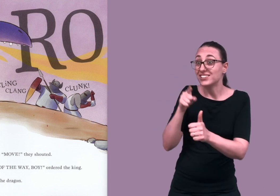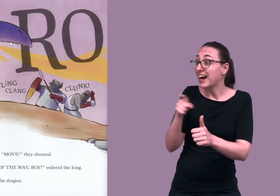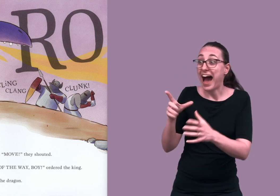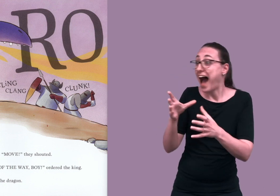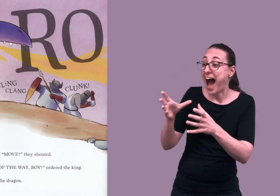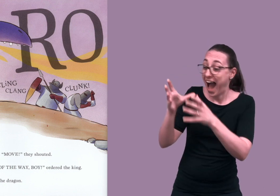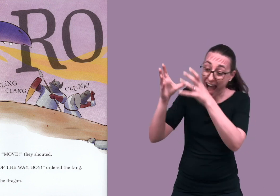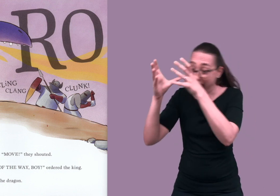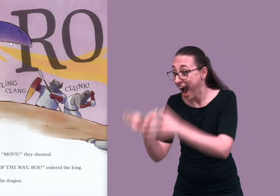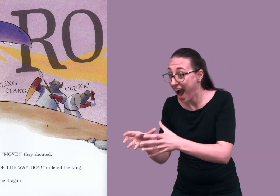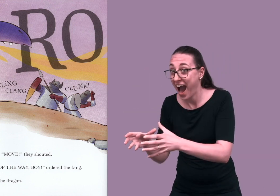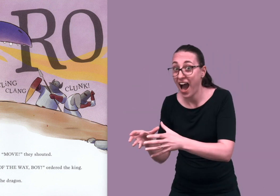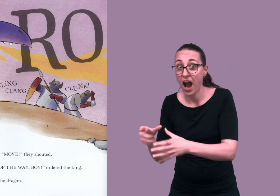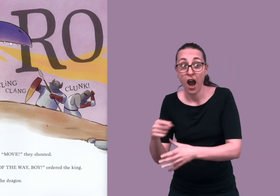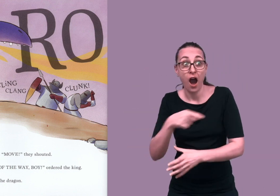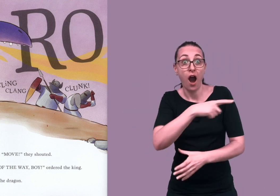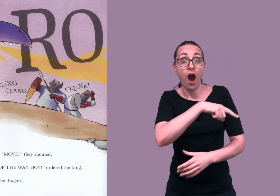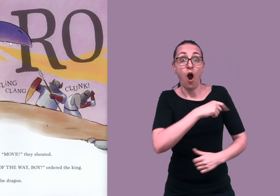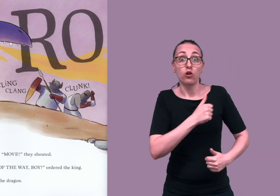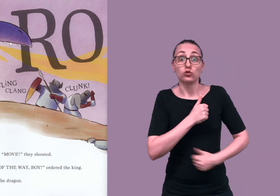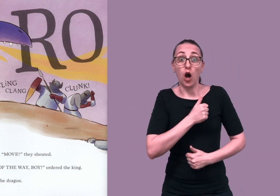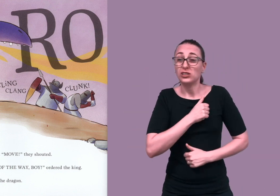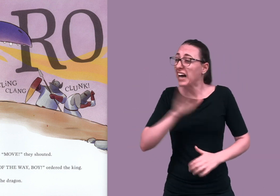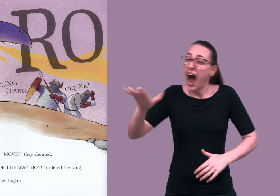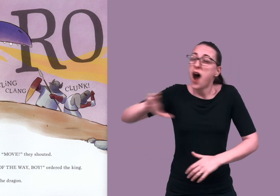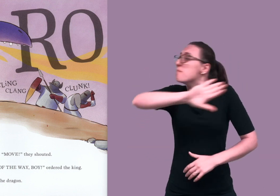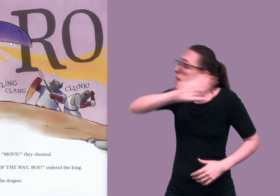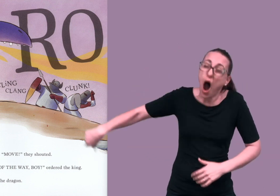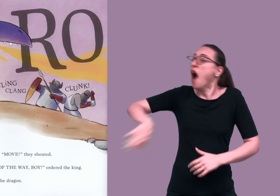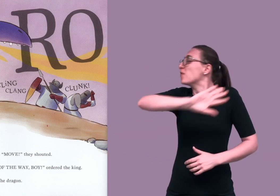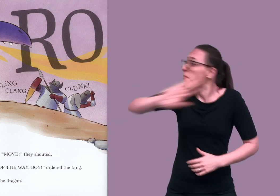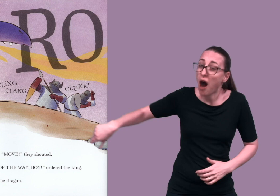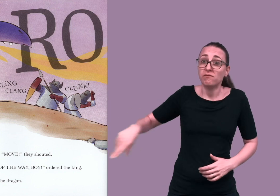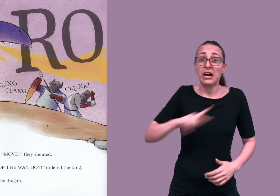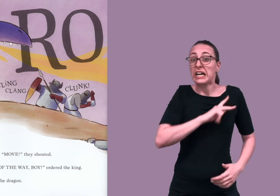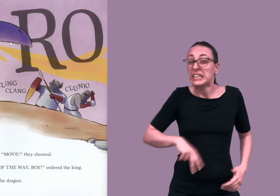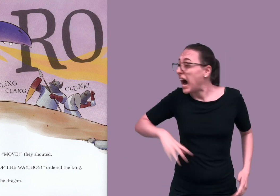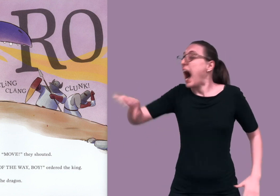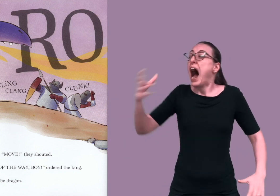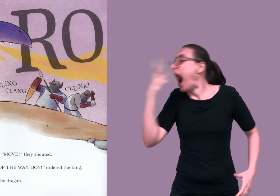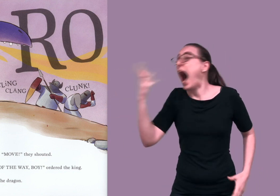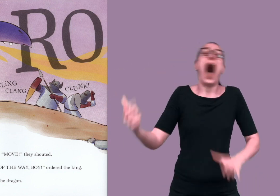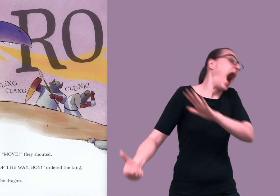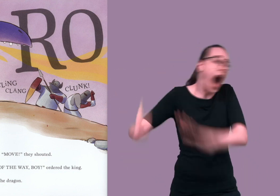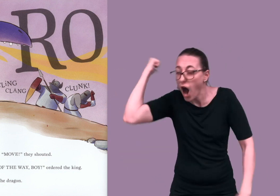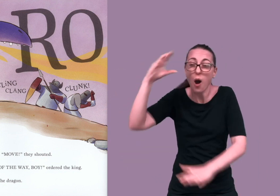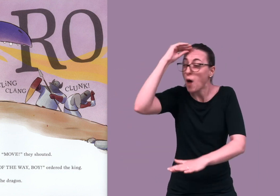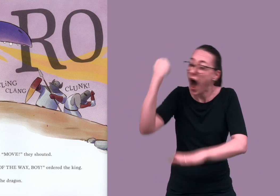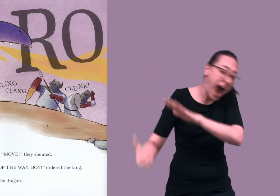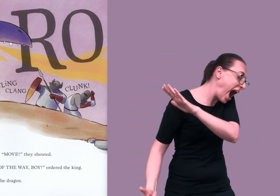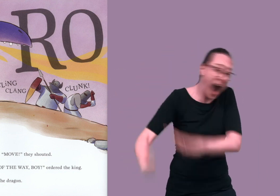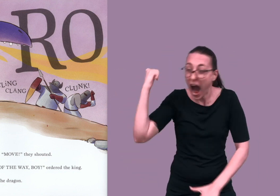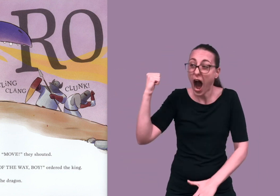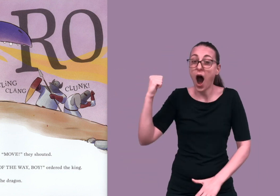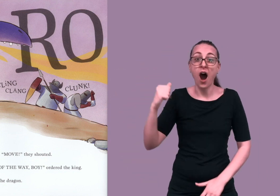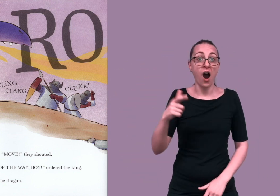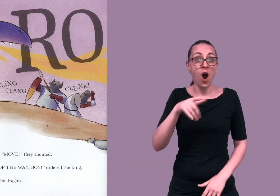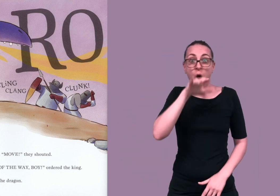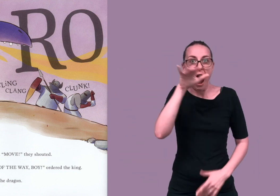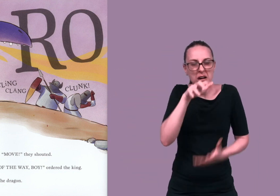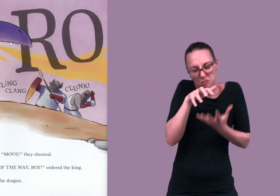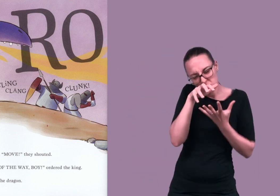The knights were stunned. "Move," they shouted. "Get out of the way, Boy," ordered the